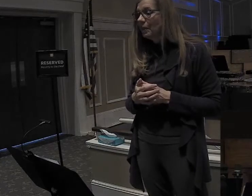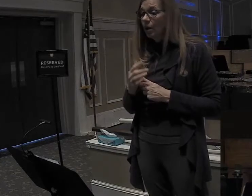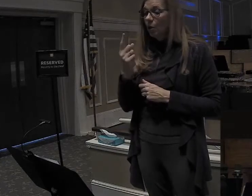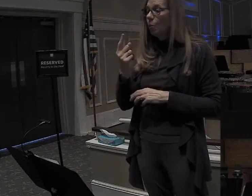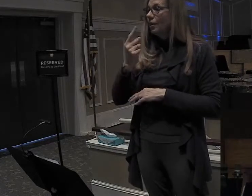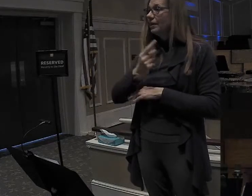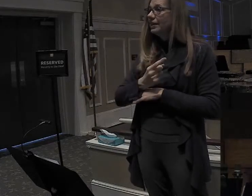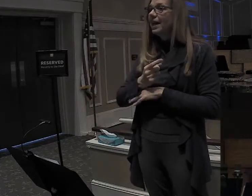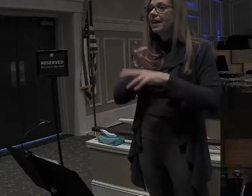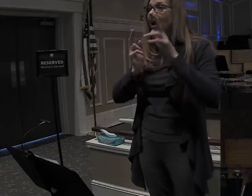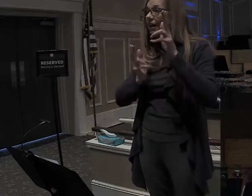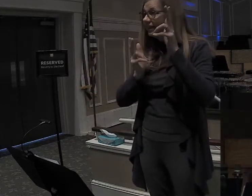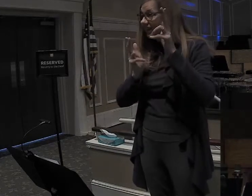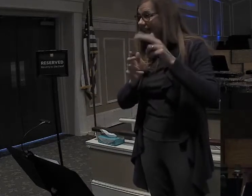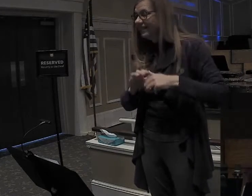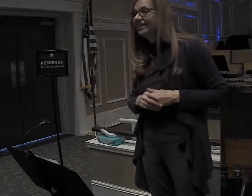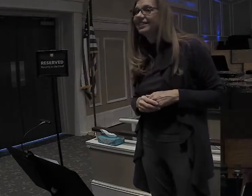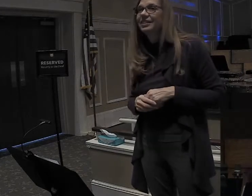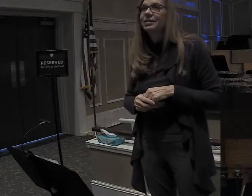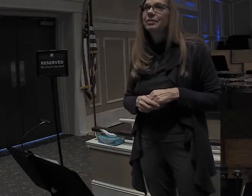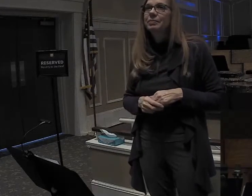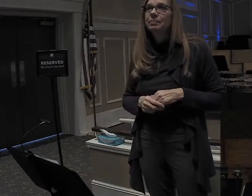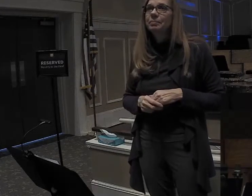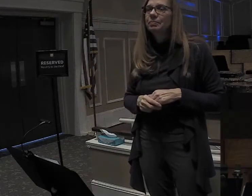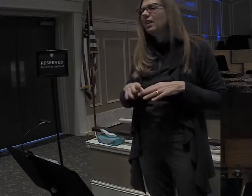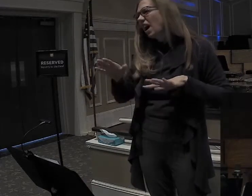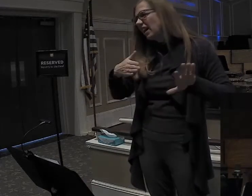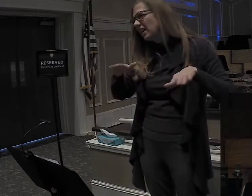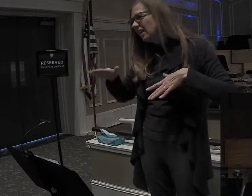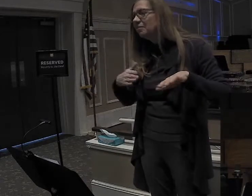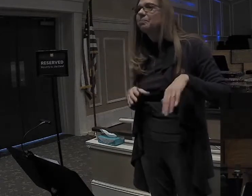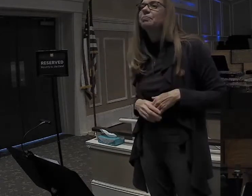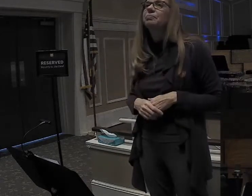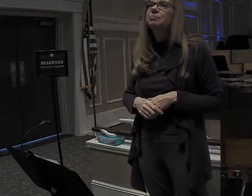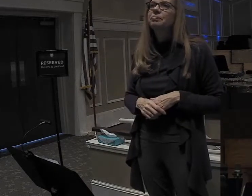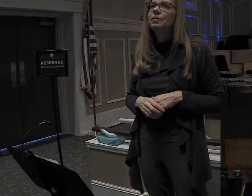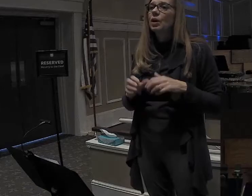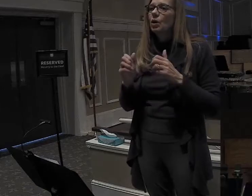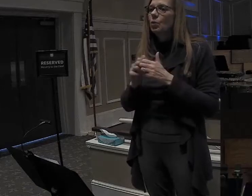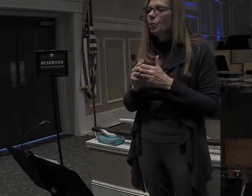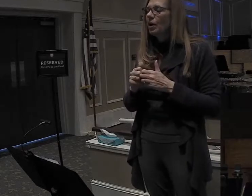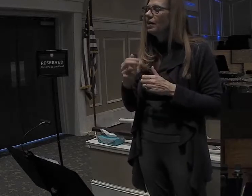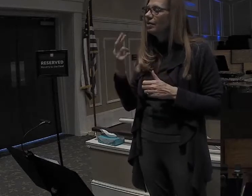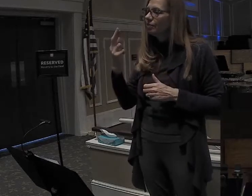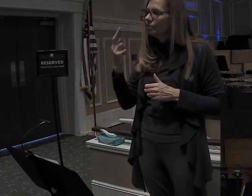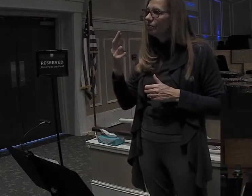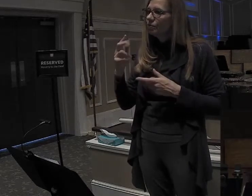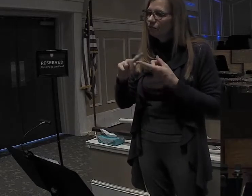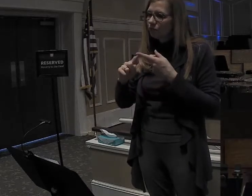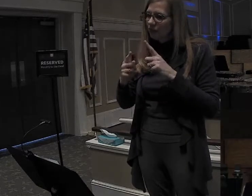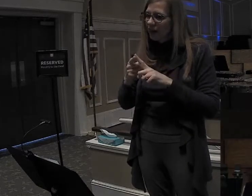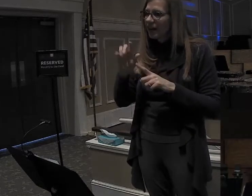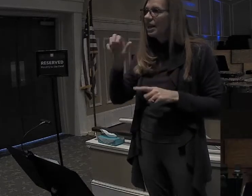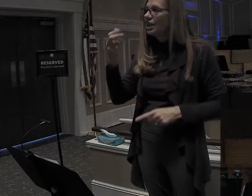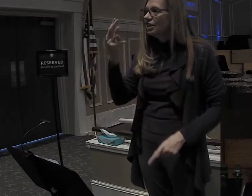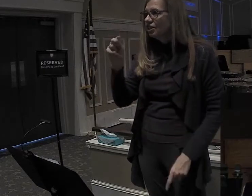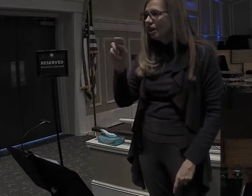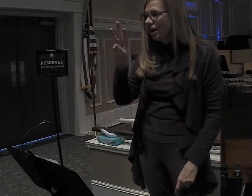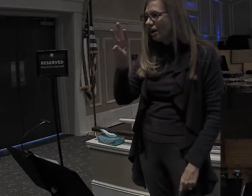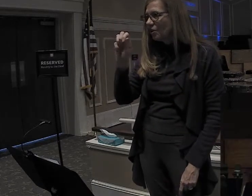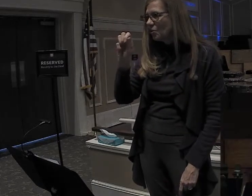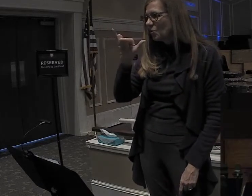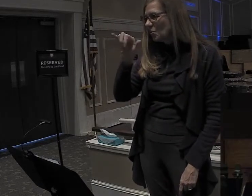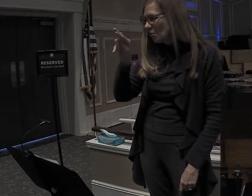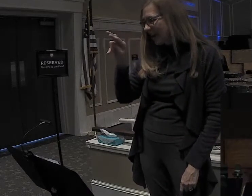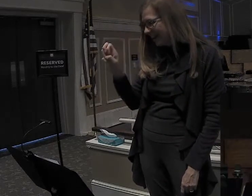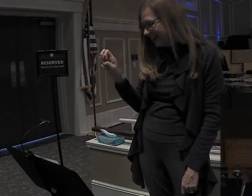day on a hunt and a hike with his good friend, John Wayne.